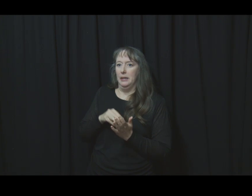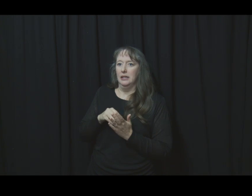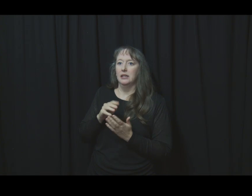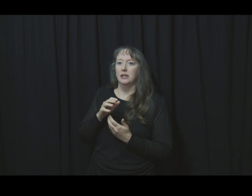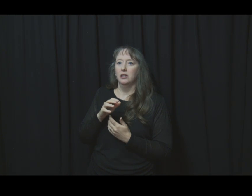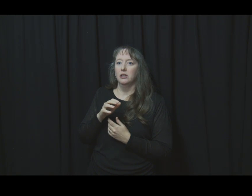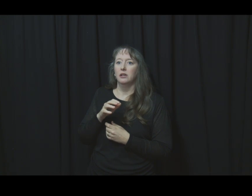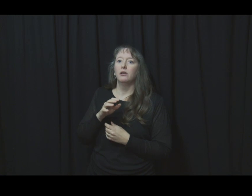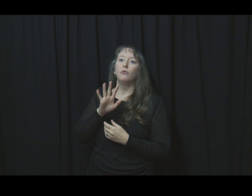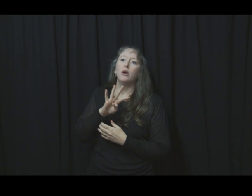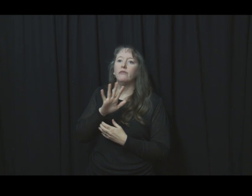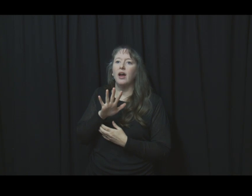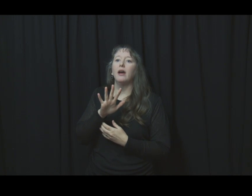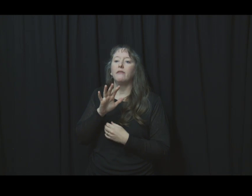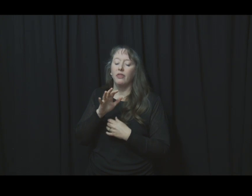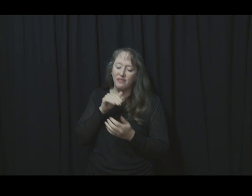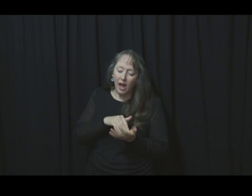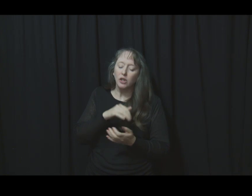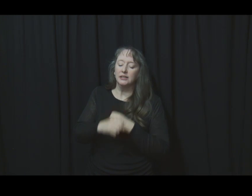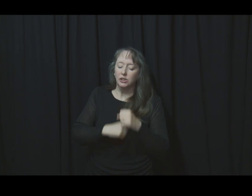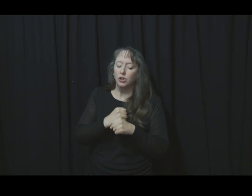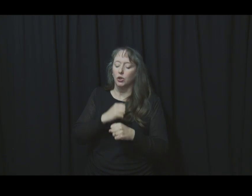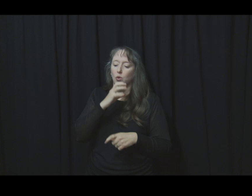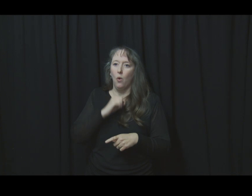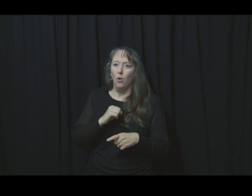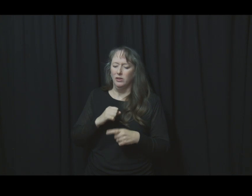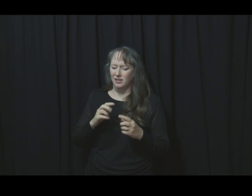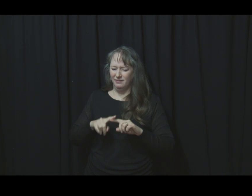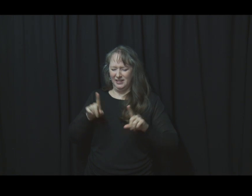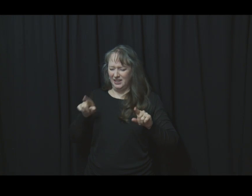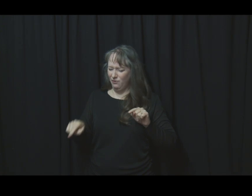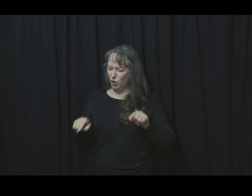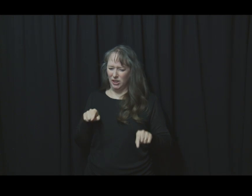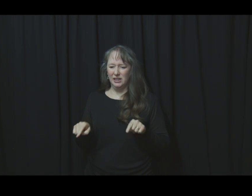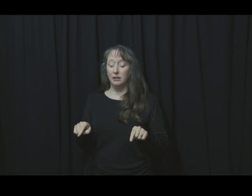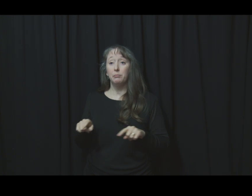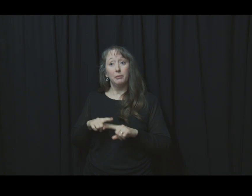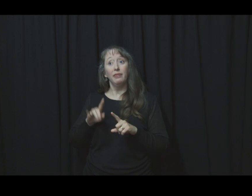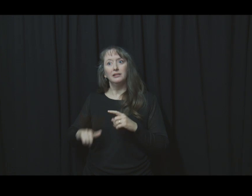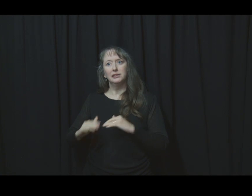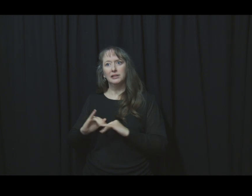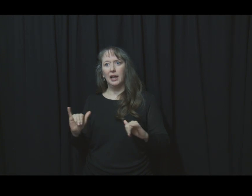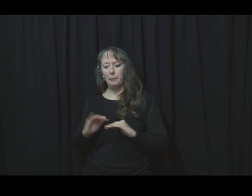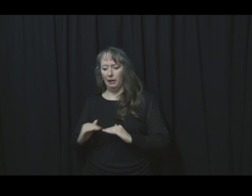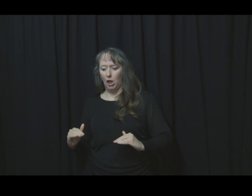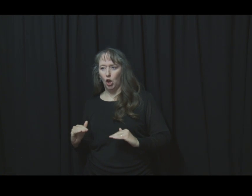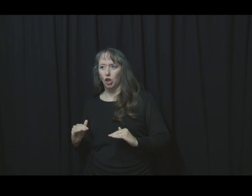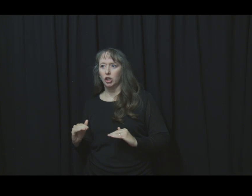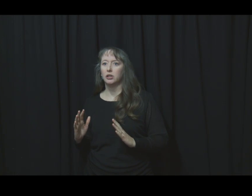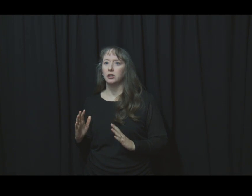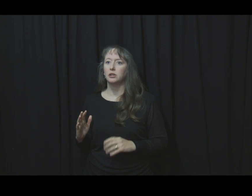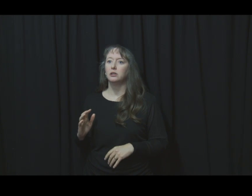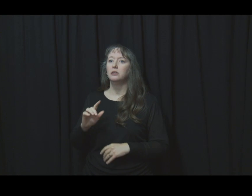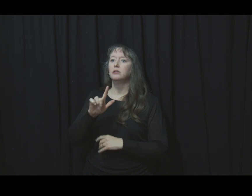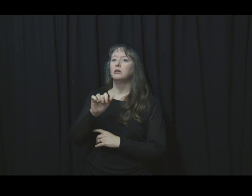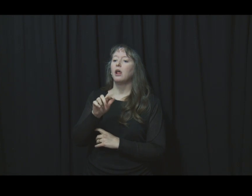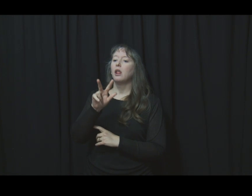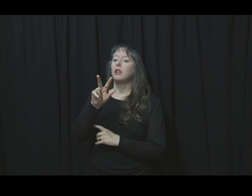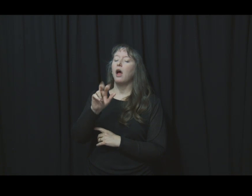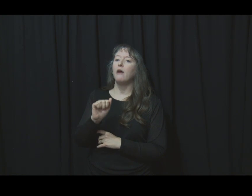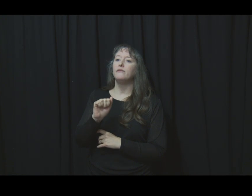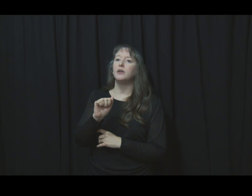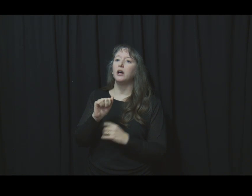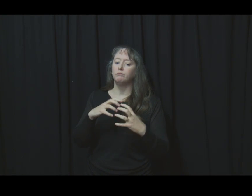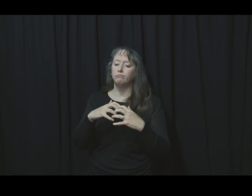a problem. Let me give you another example of a problem. There was a lava dome that started to form in the 80s after Mount St.